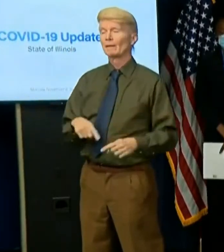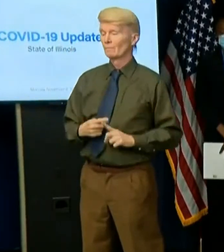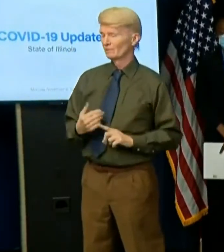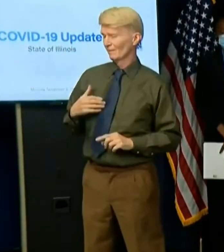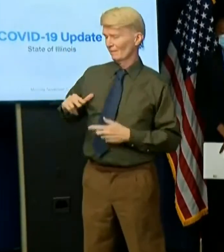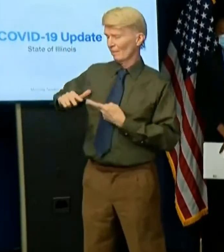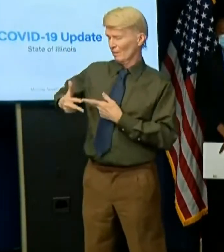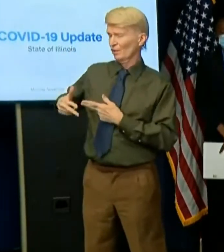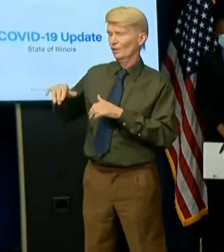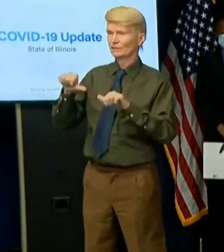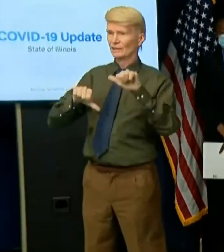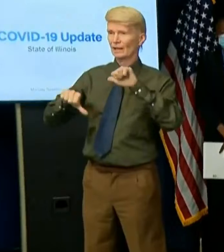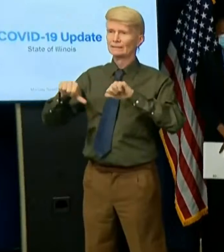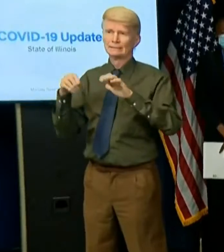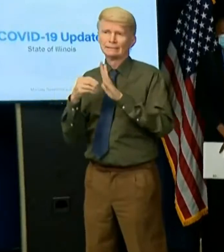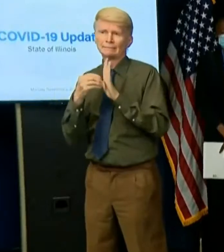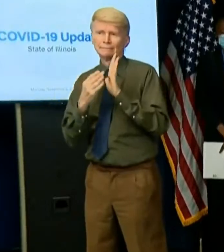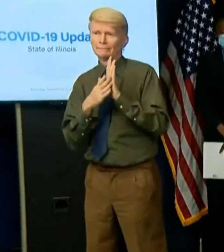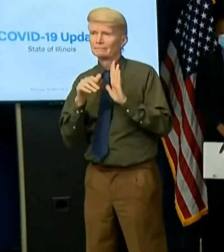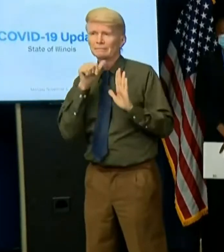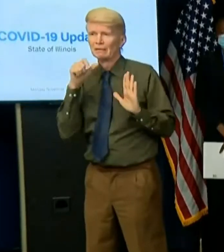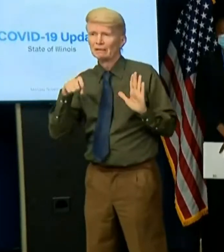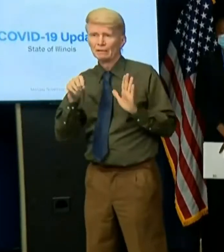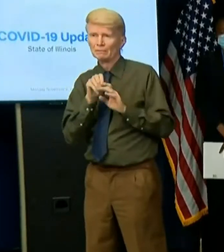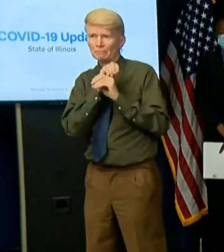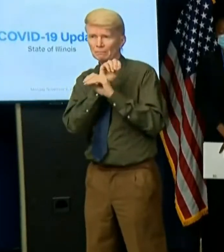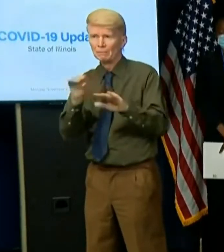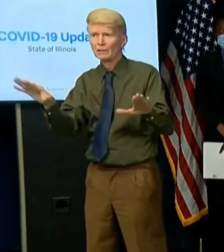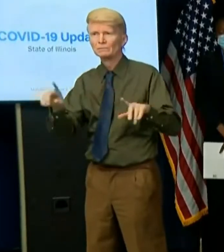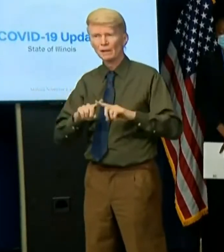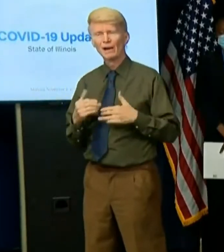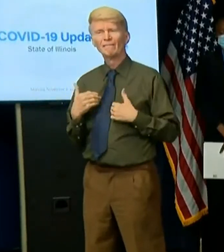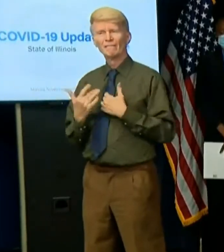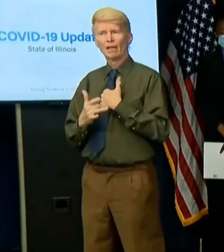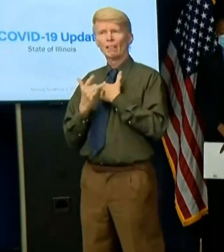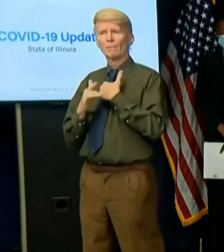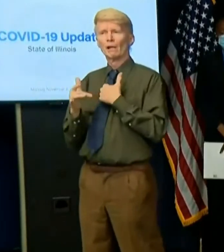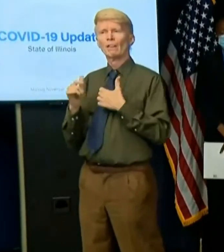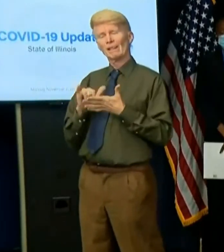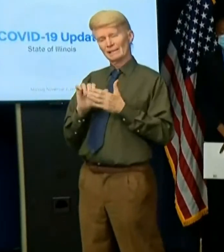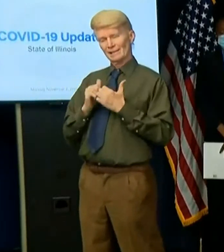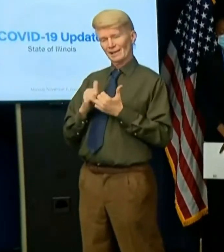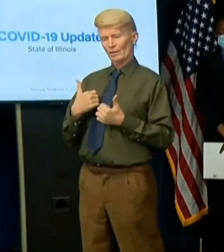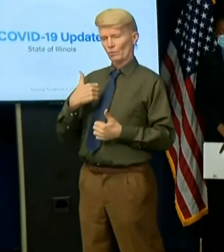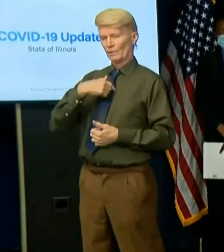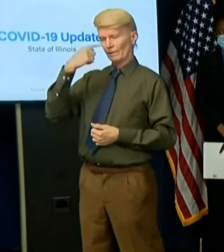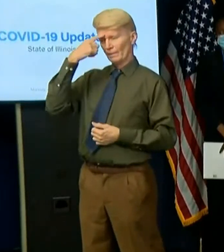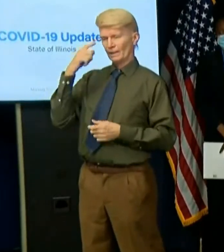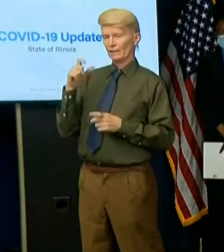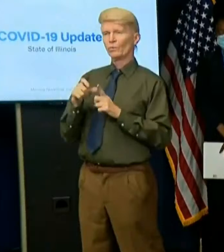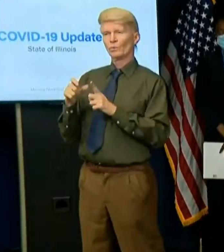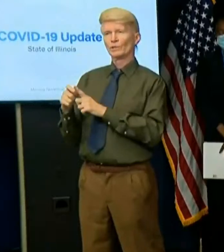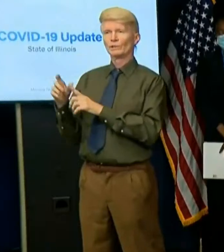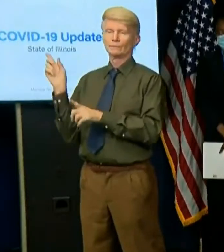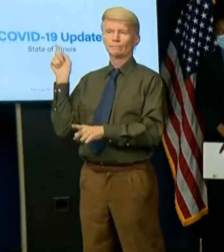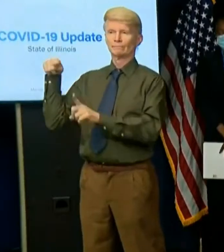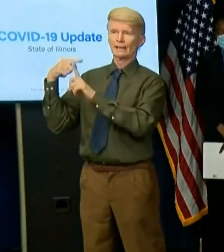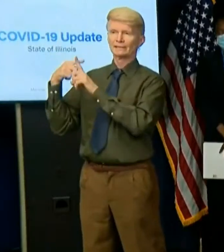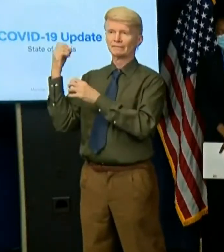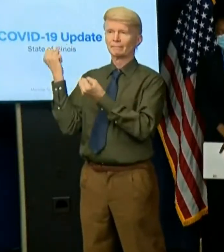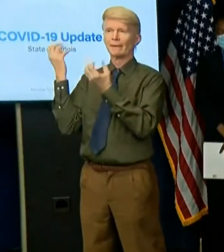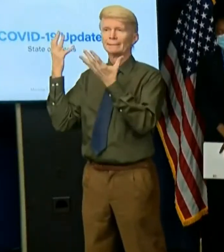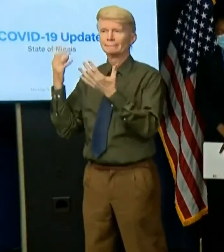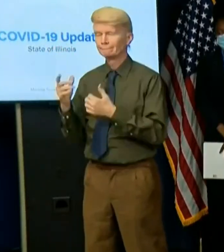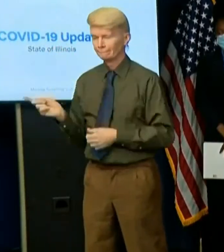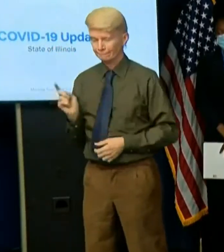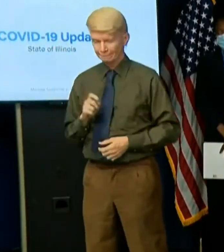of positivity. 2, we don't post, but that's how we think about positivity. Dave Dahl, WTAX.